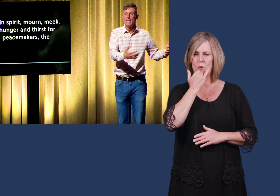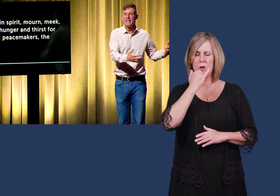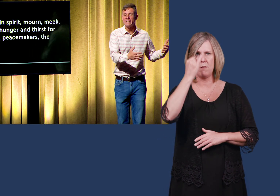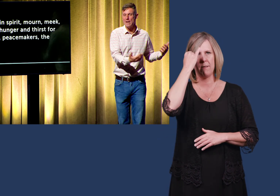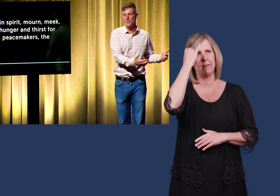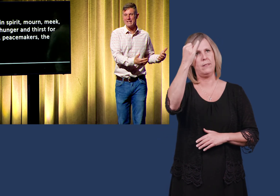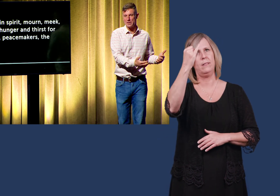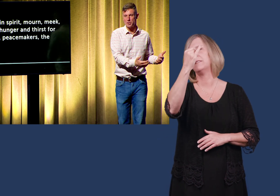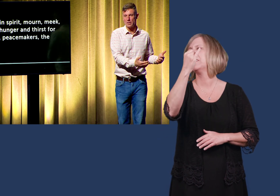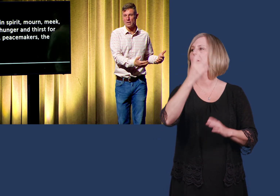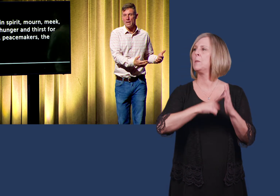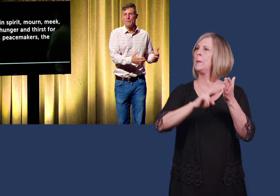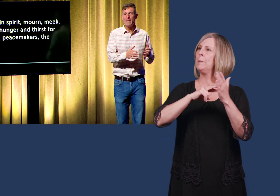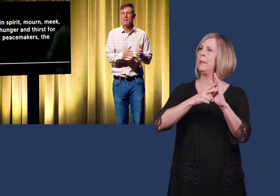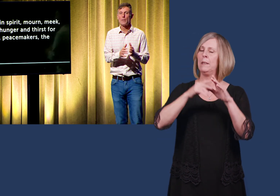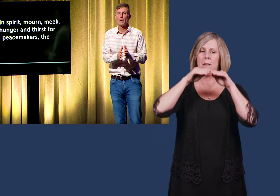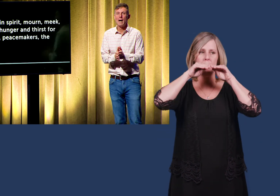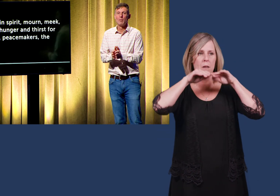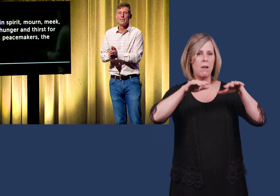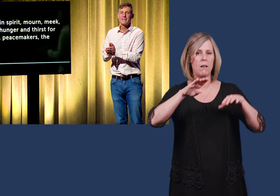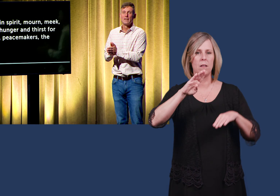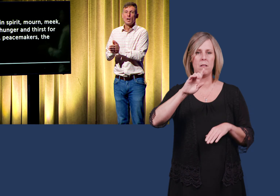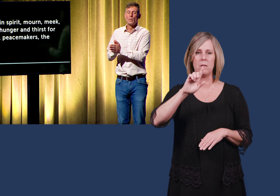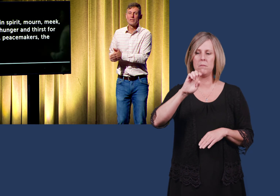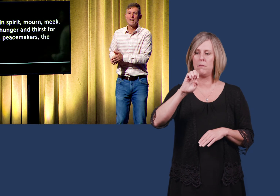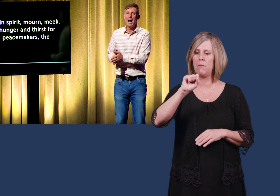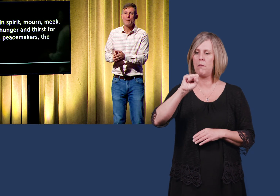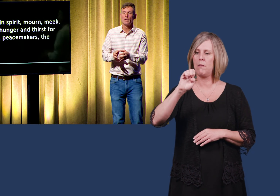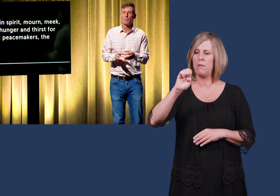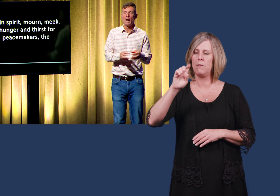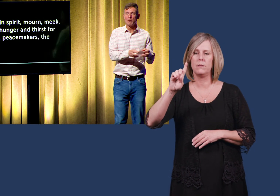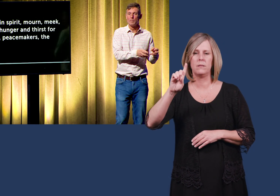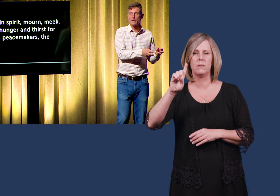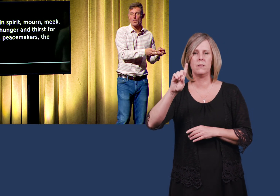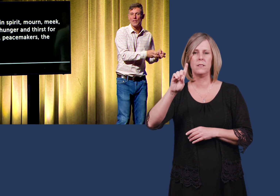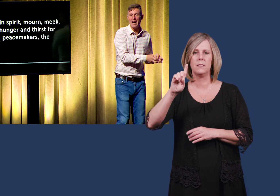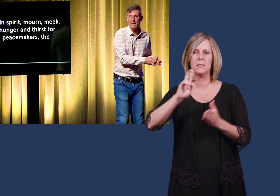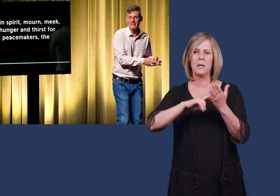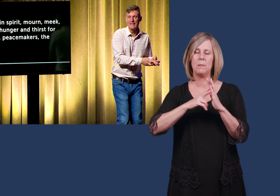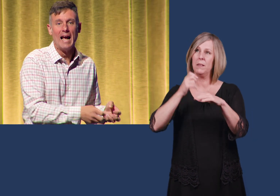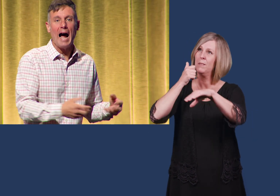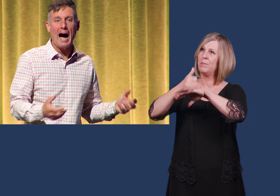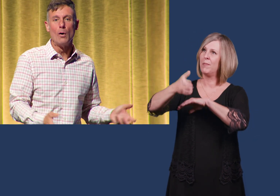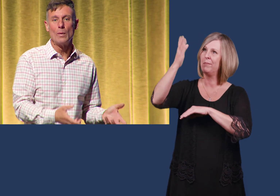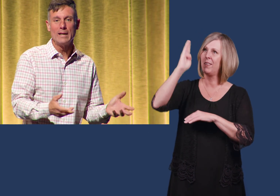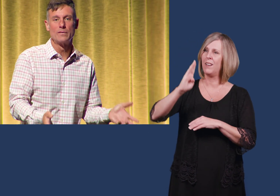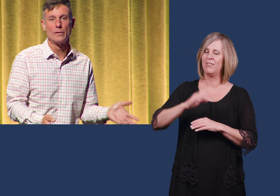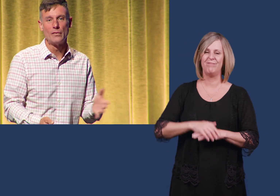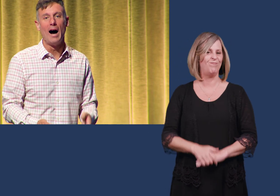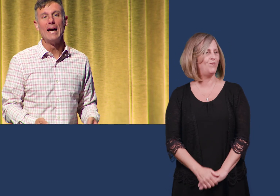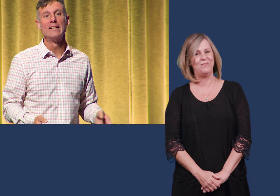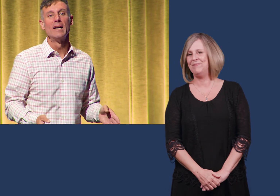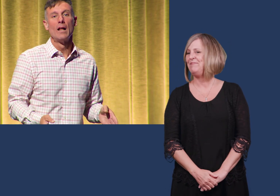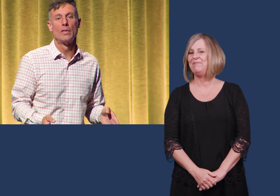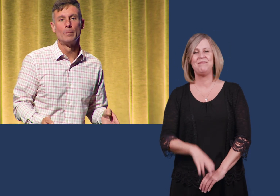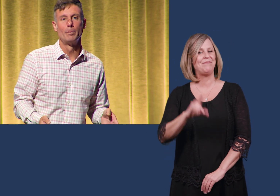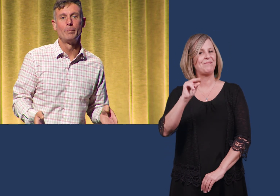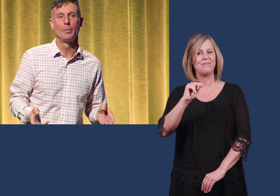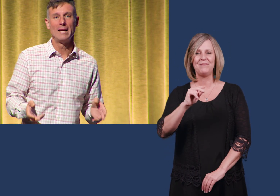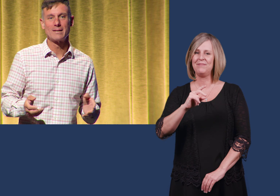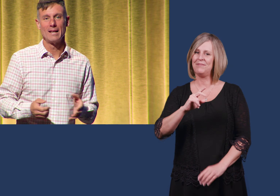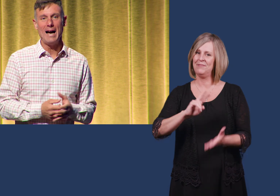own definition. Maybe the problem isn't with God, but the problem is with us and how we've defined